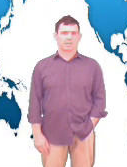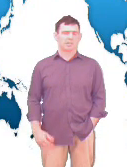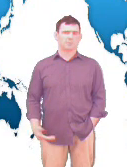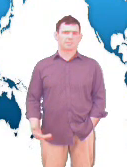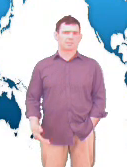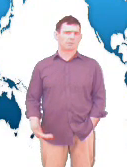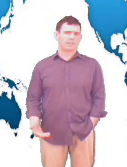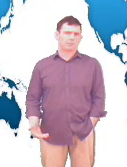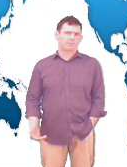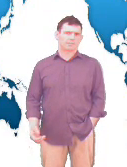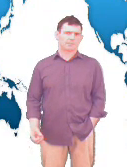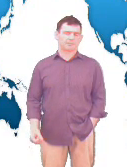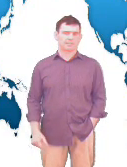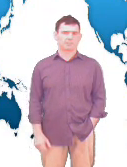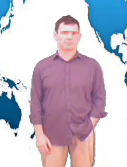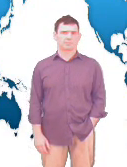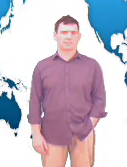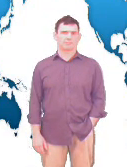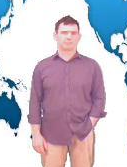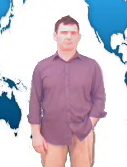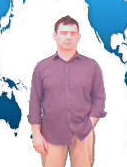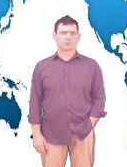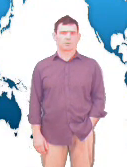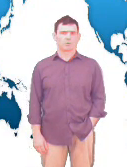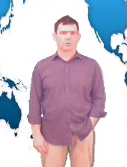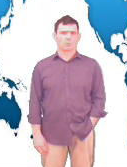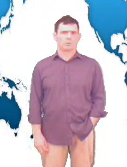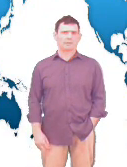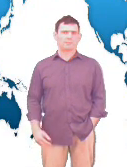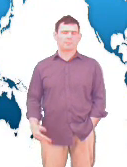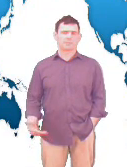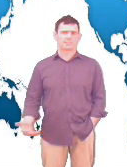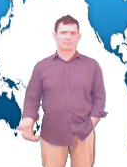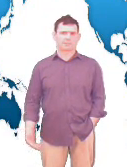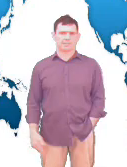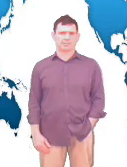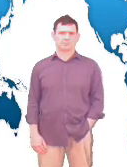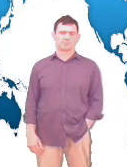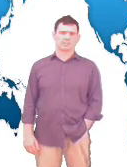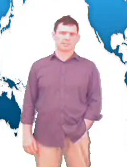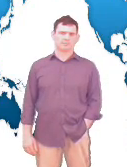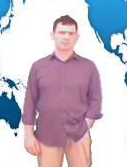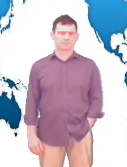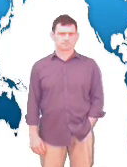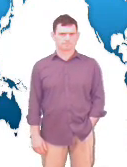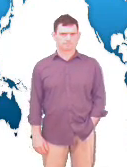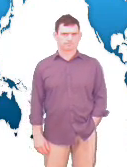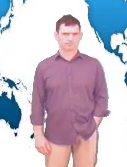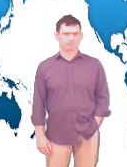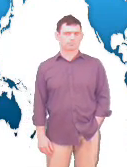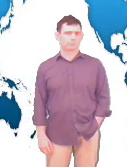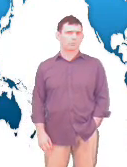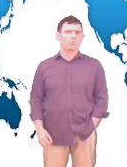And you may say, well, how would I sabotage myself? Well, many people sabotage themselves